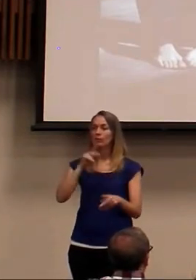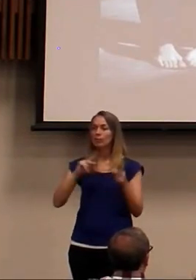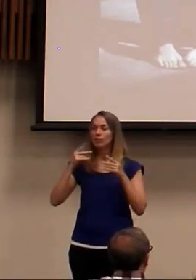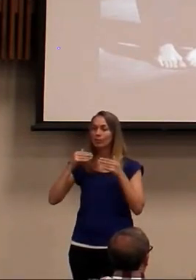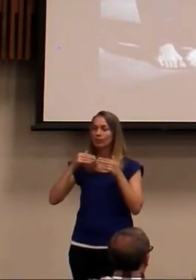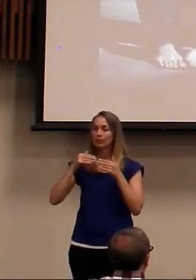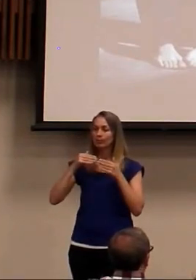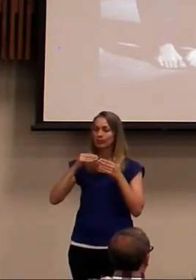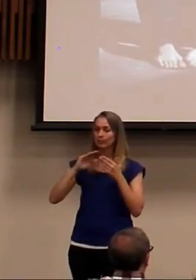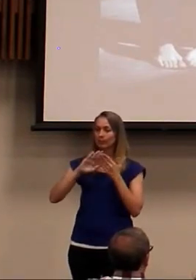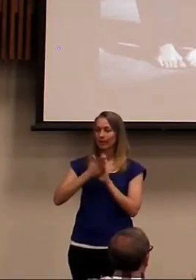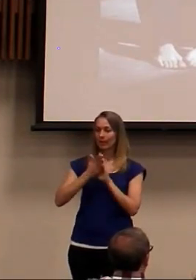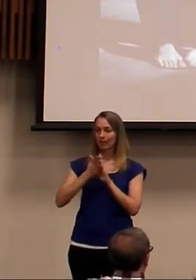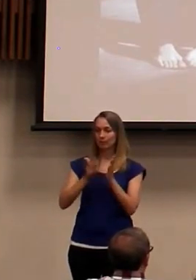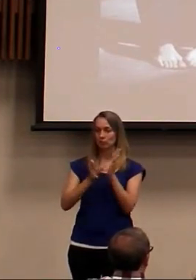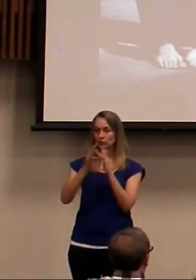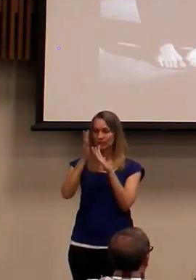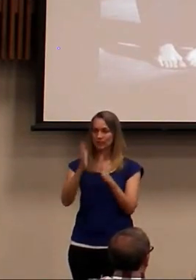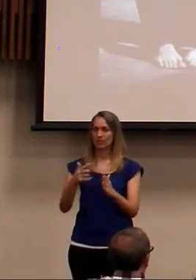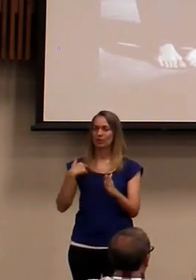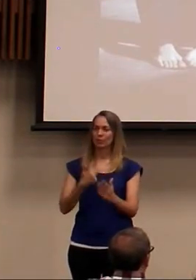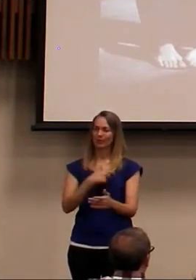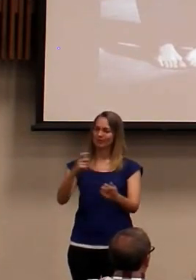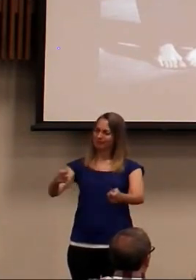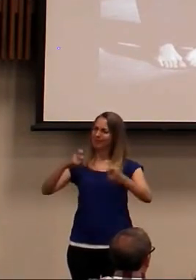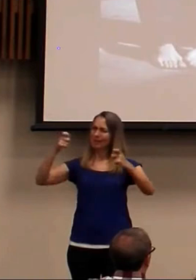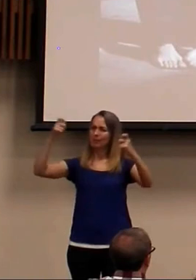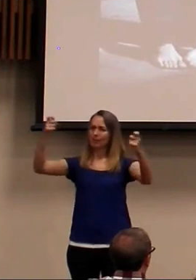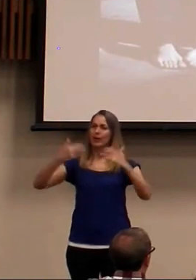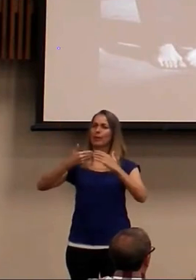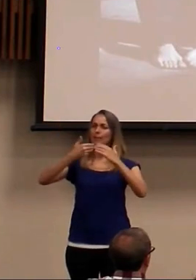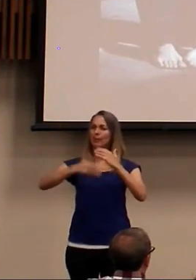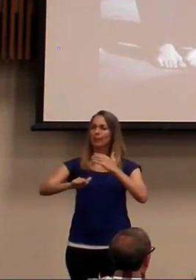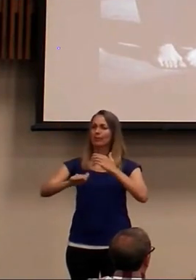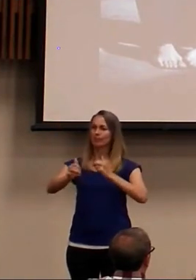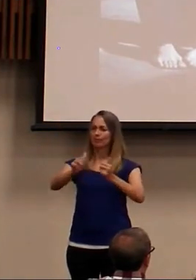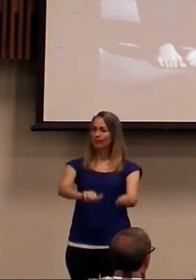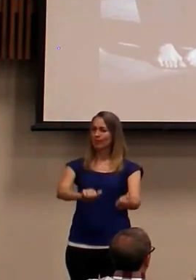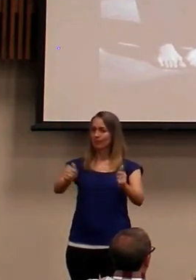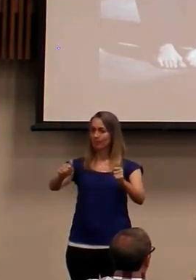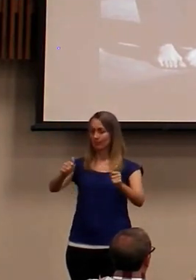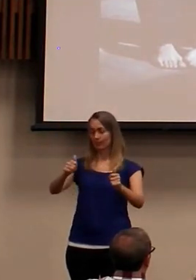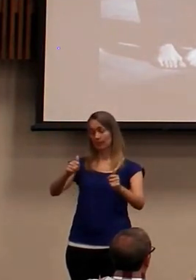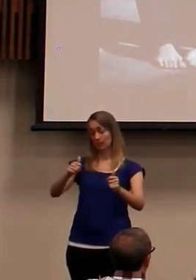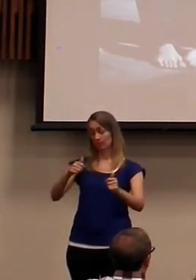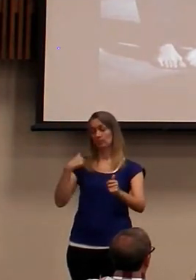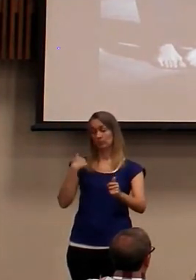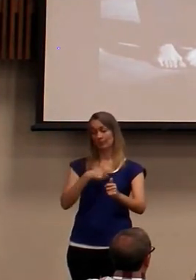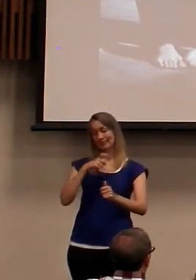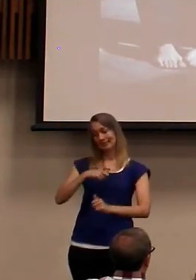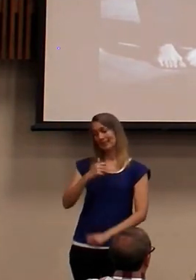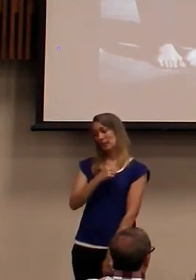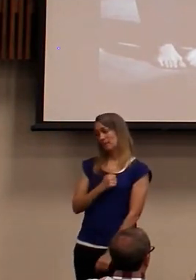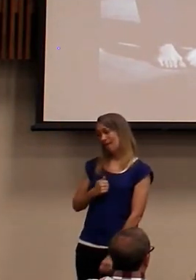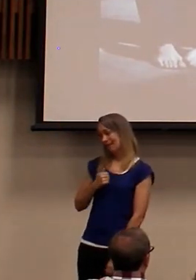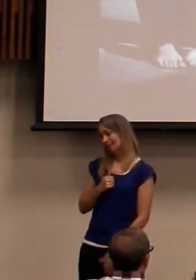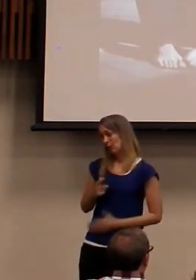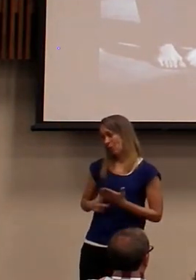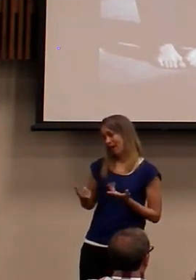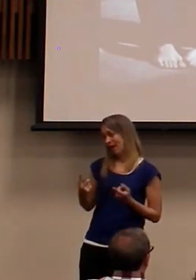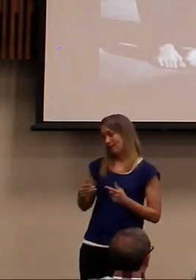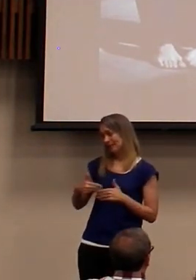their birth. We ought to apologize for what's going to happen next. Because life will not be that easy, will it? They'll